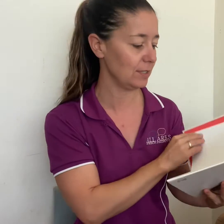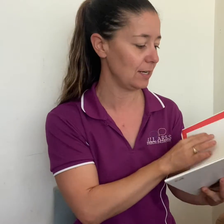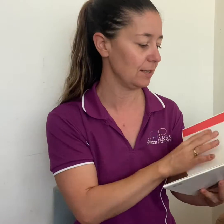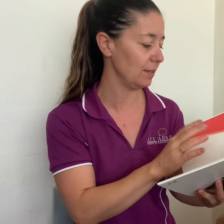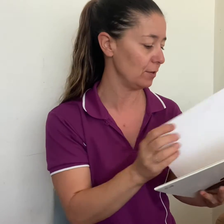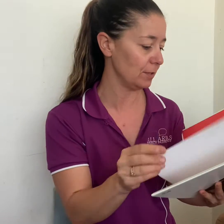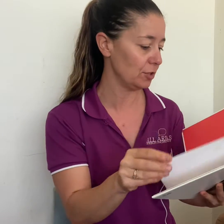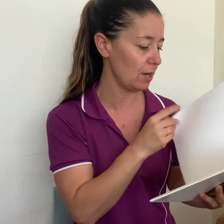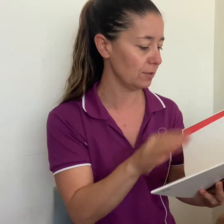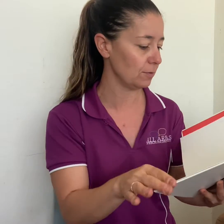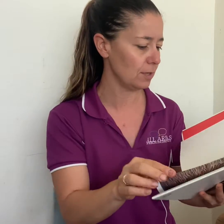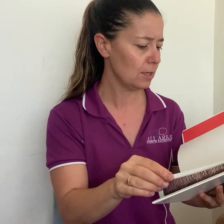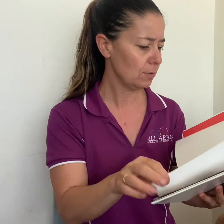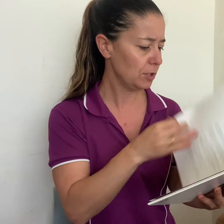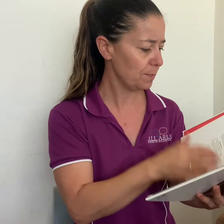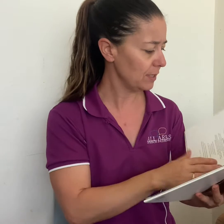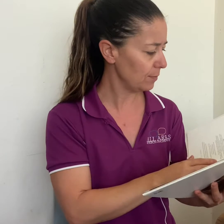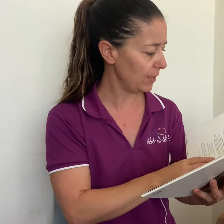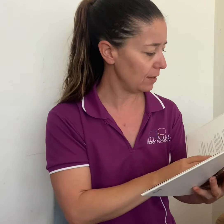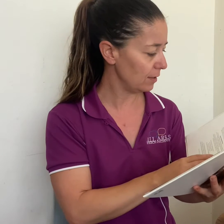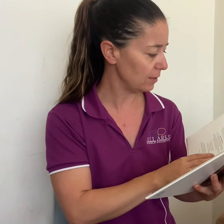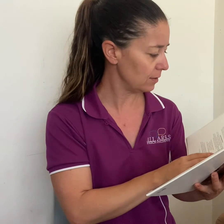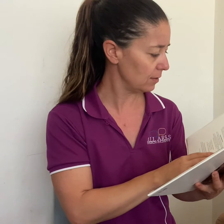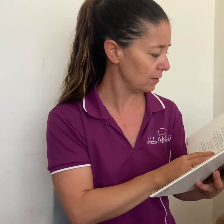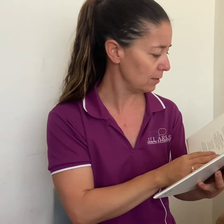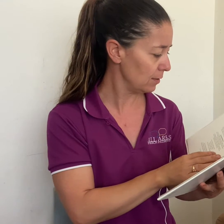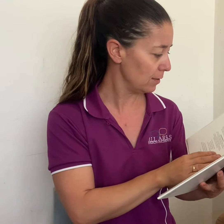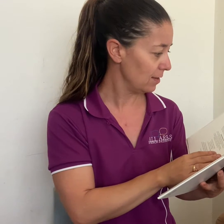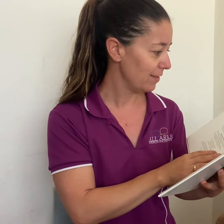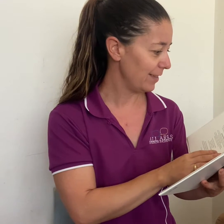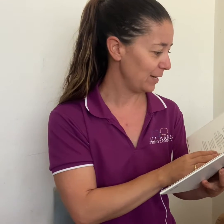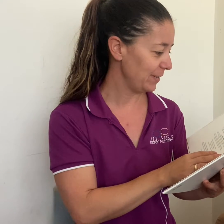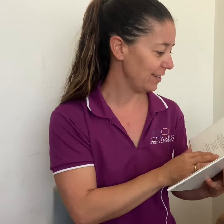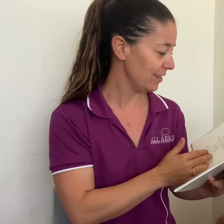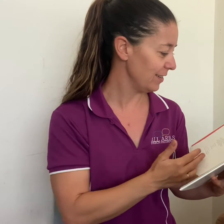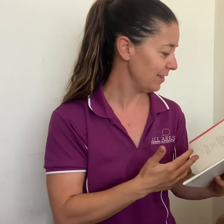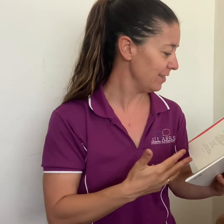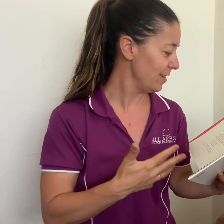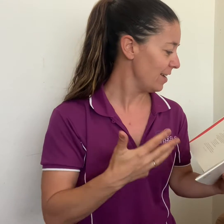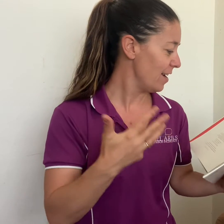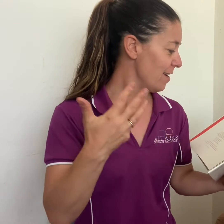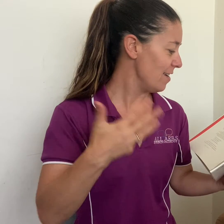started in early childhood, which must mean that it's, there we go,